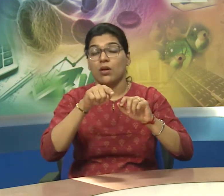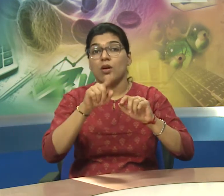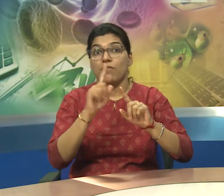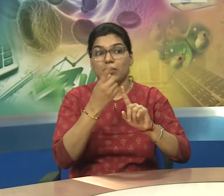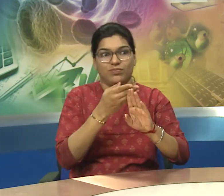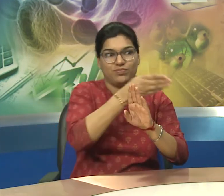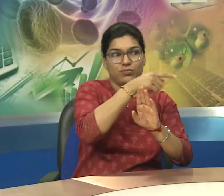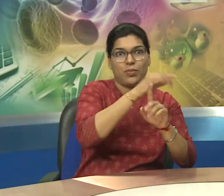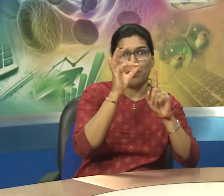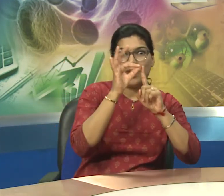Wholesaler.